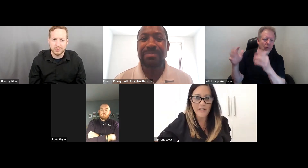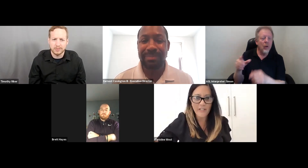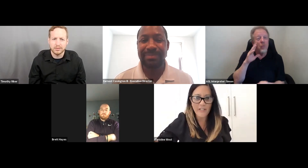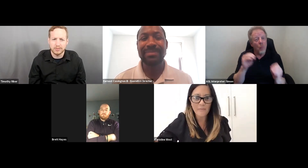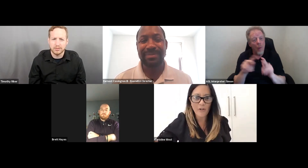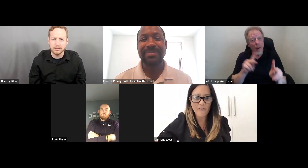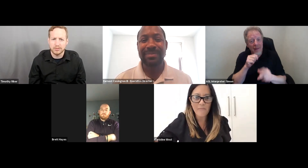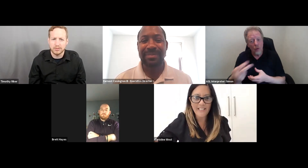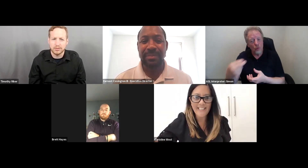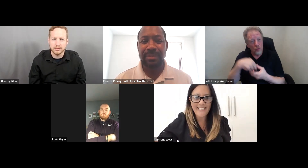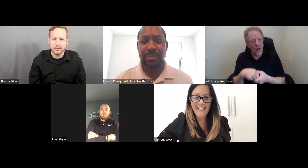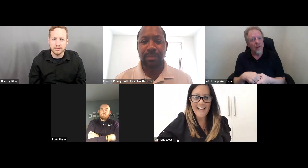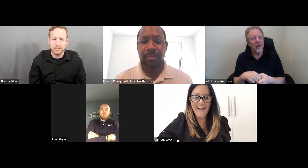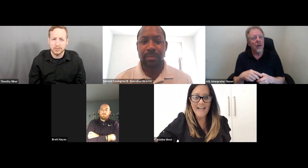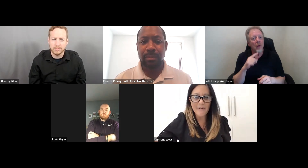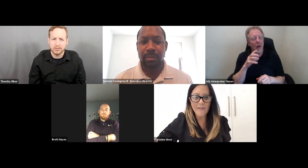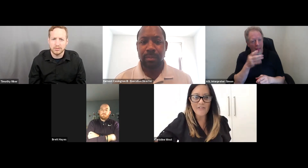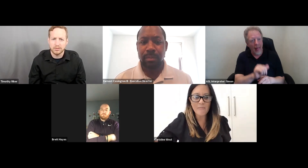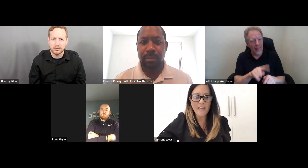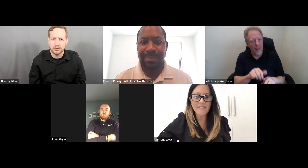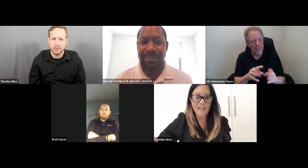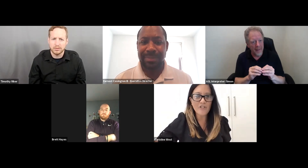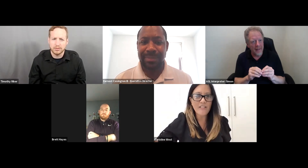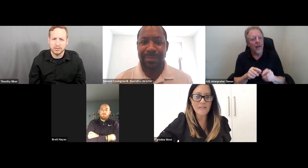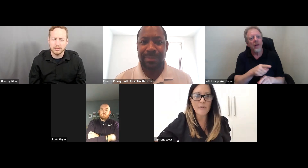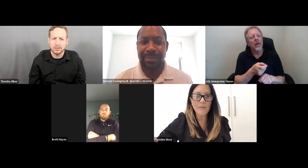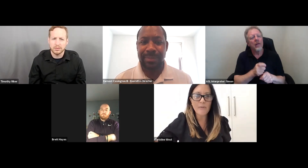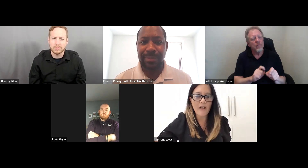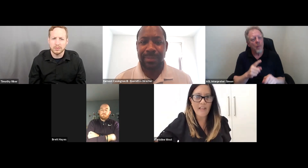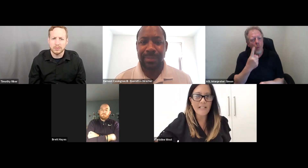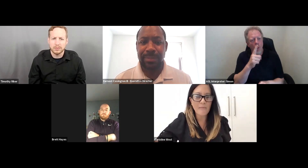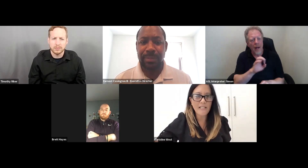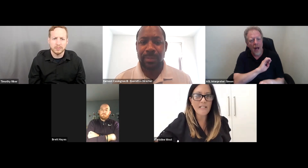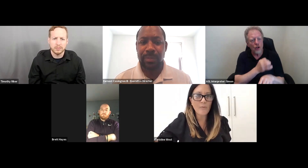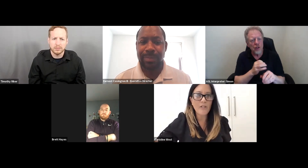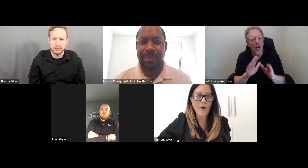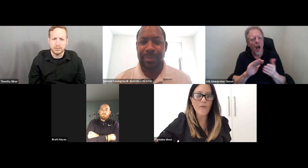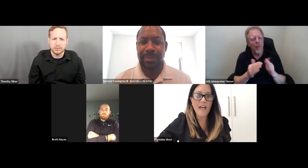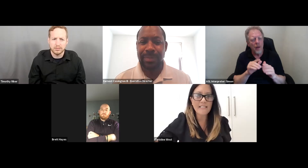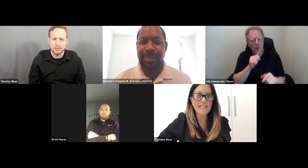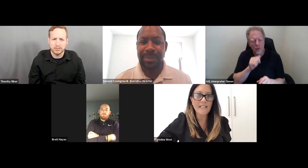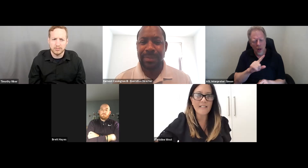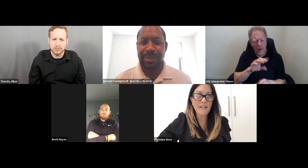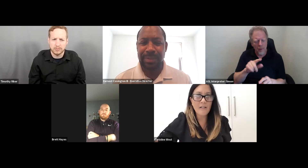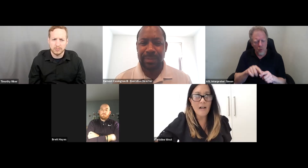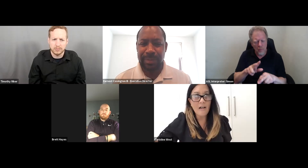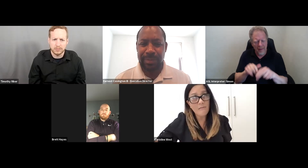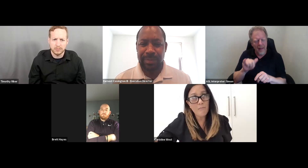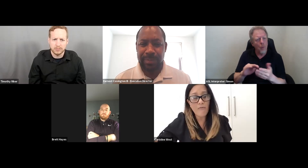who are joining us as a part of the meeting. There's some nice energy that's building around that committee, and we know